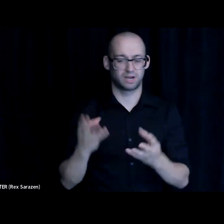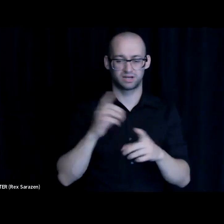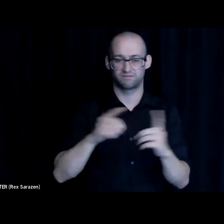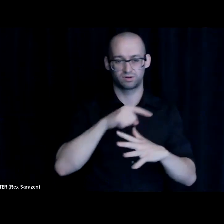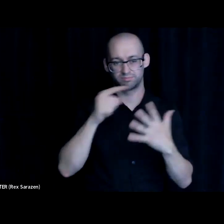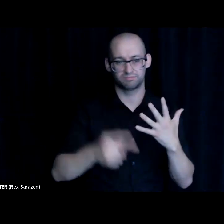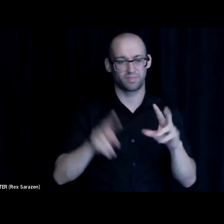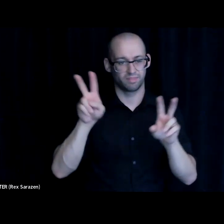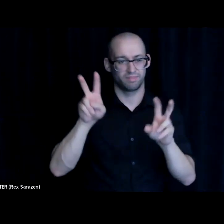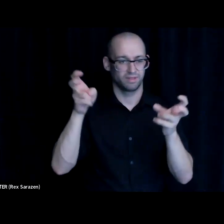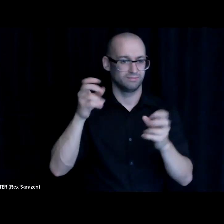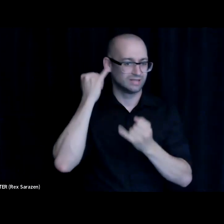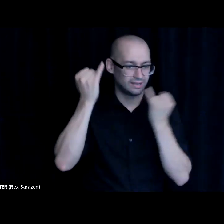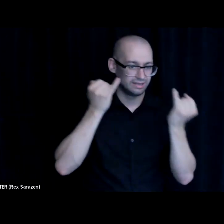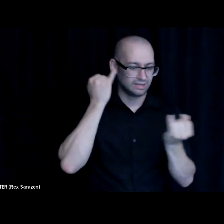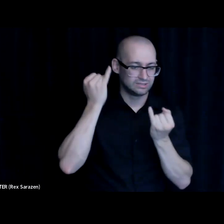themes that we have heard,